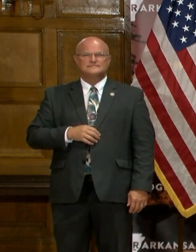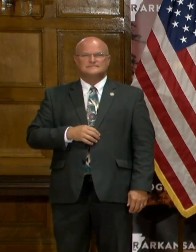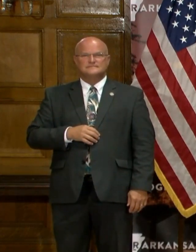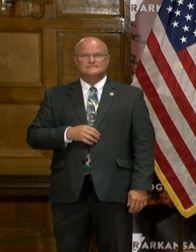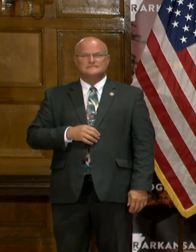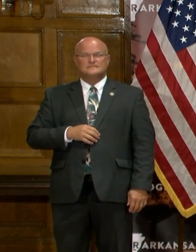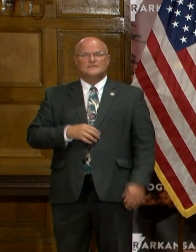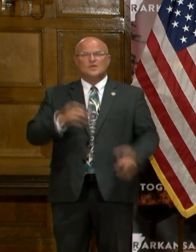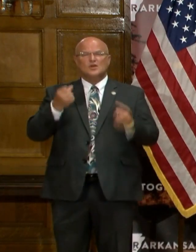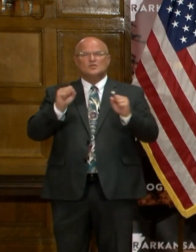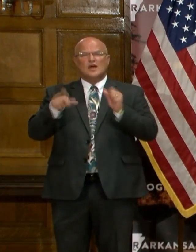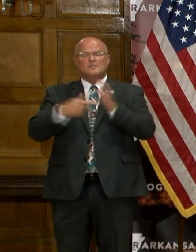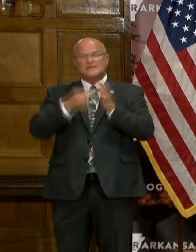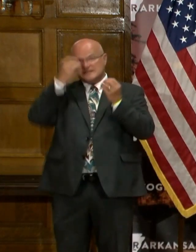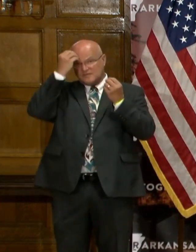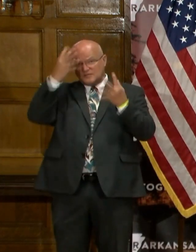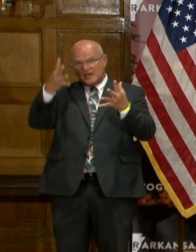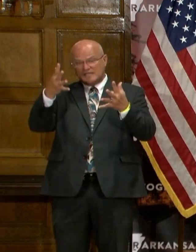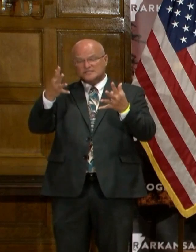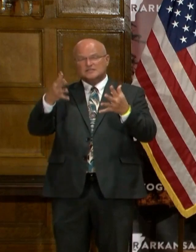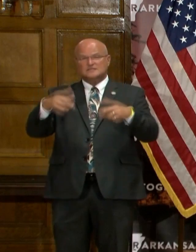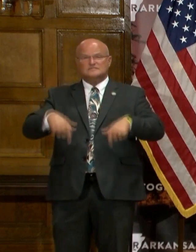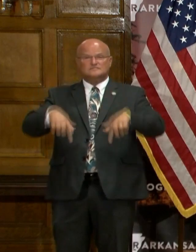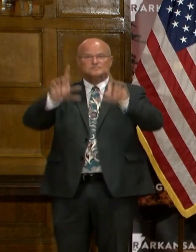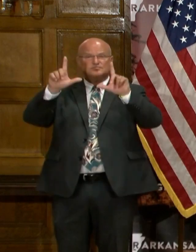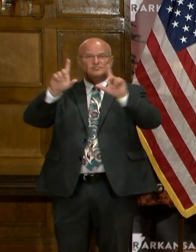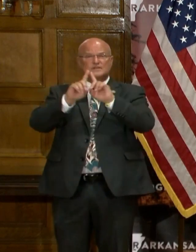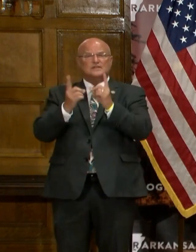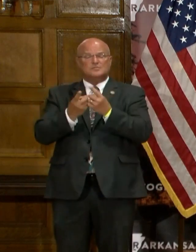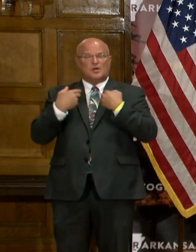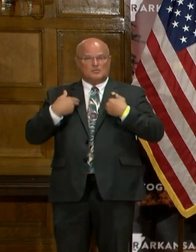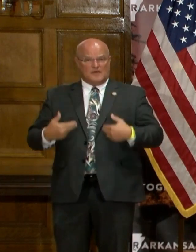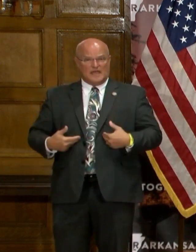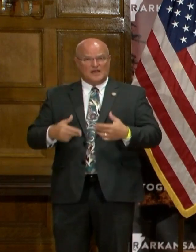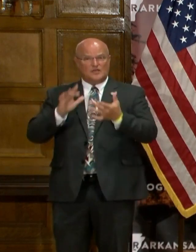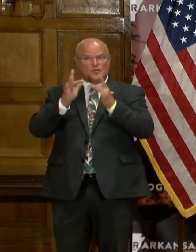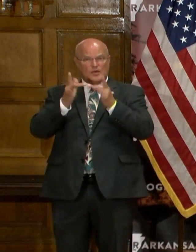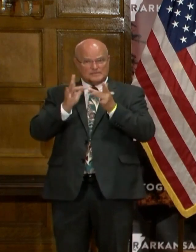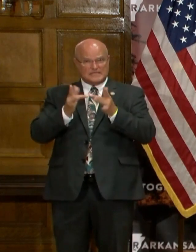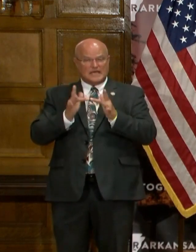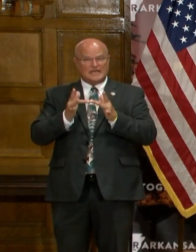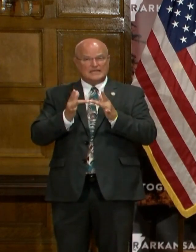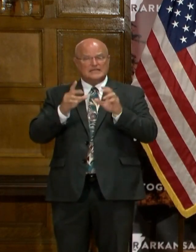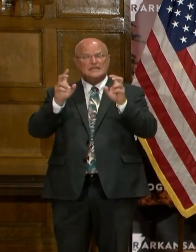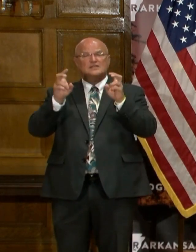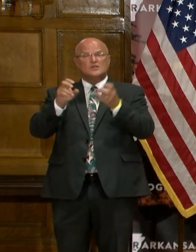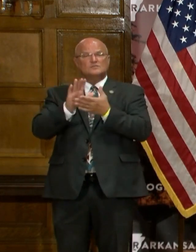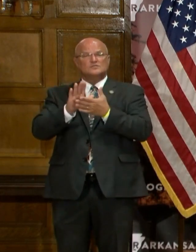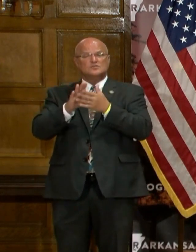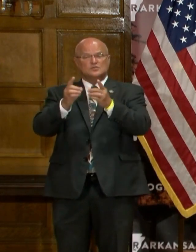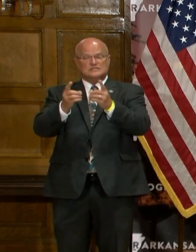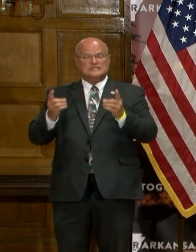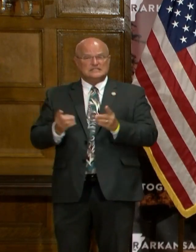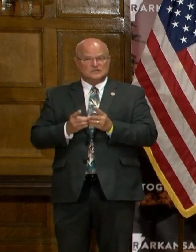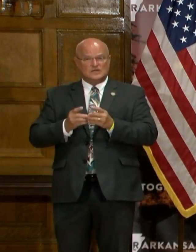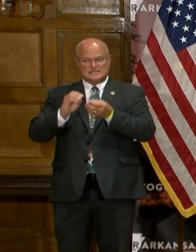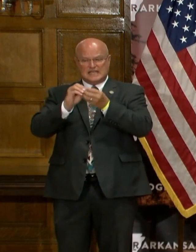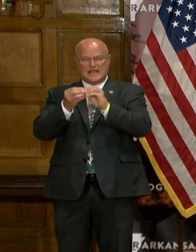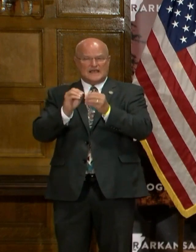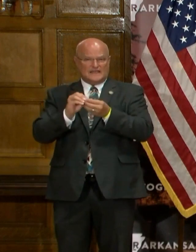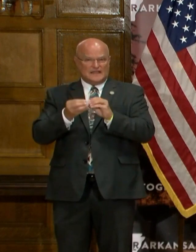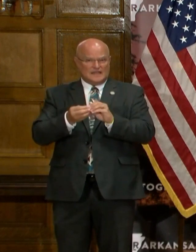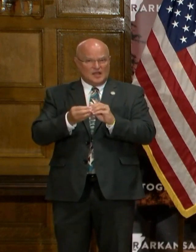And we try to put this information up on the Department of Health website in terms of school districts and the number